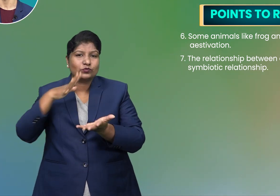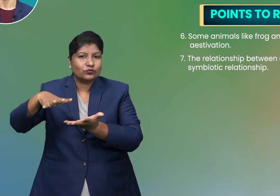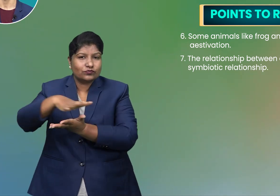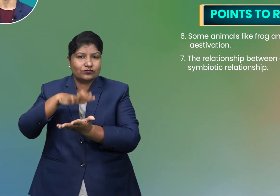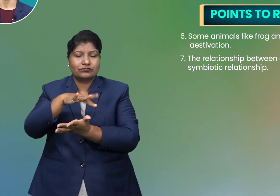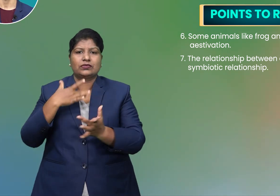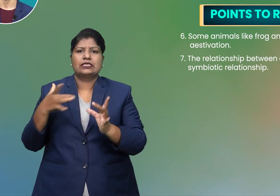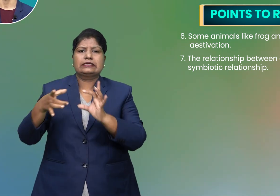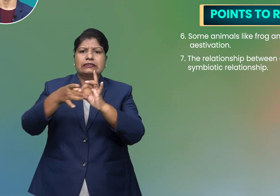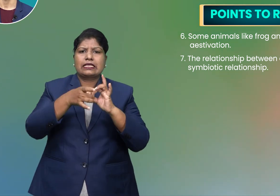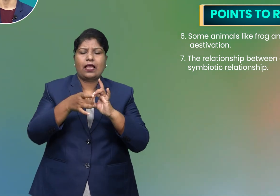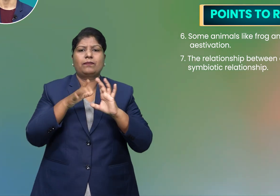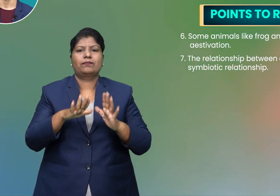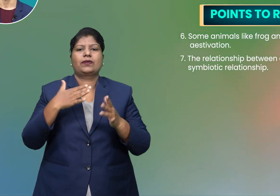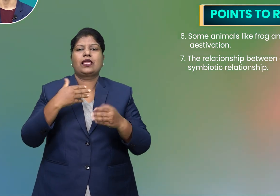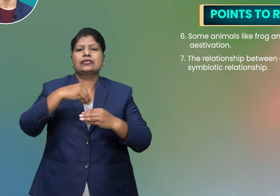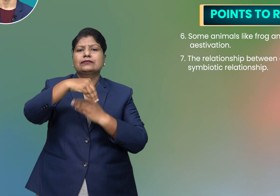relationship.